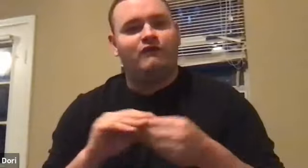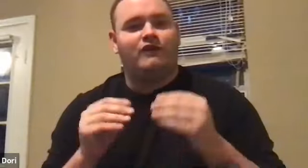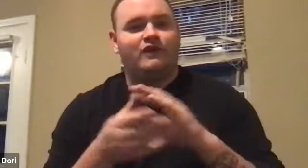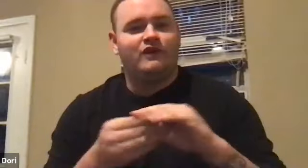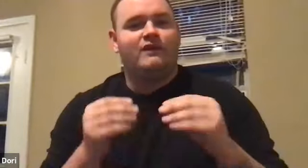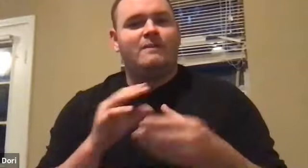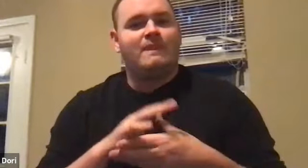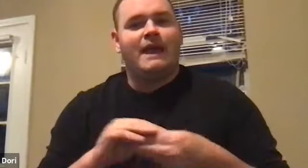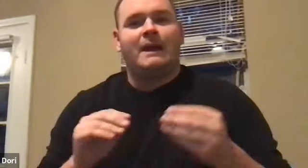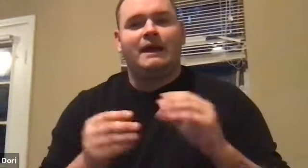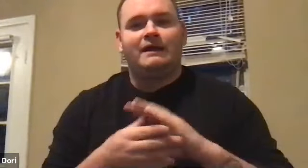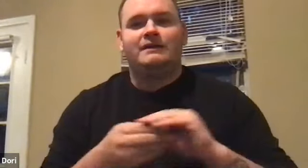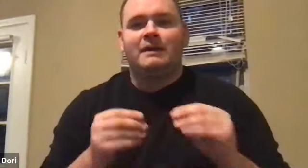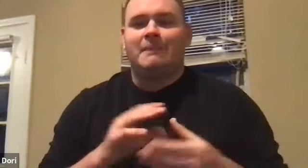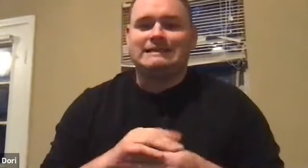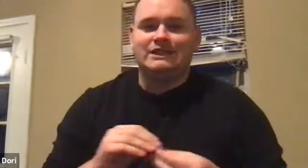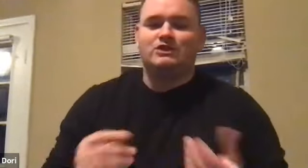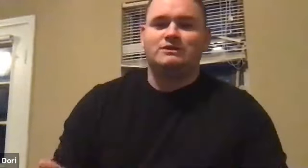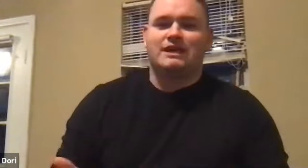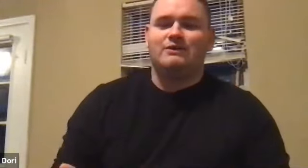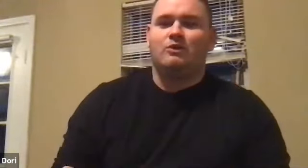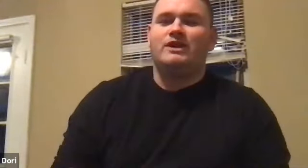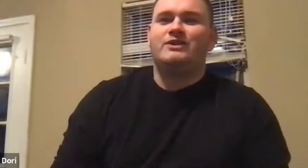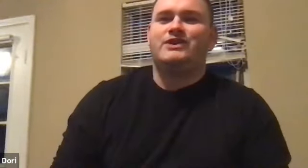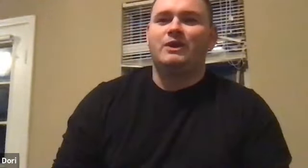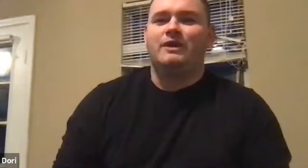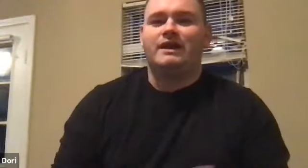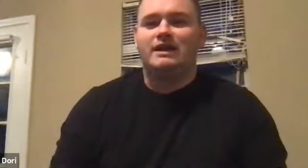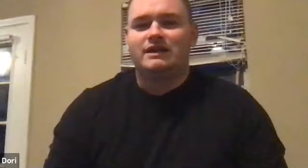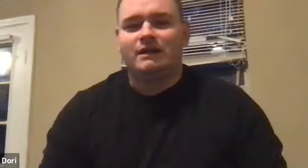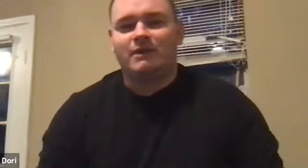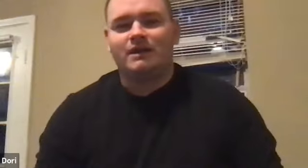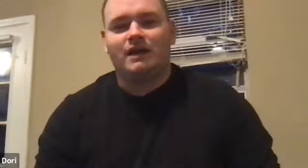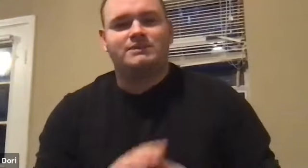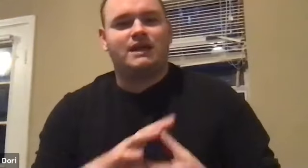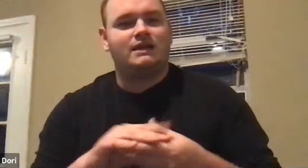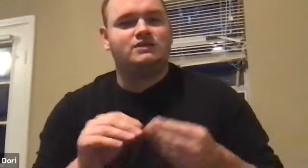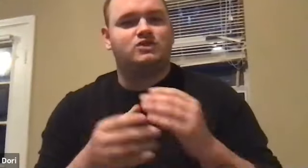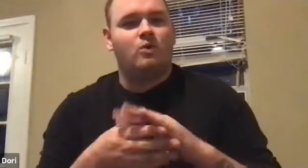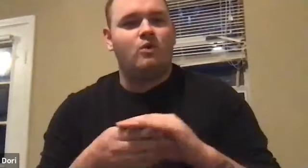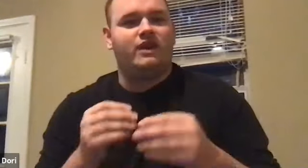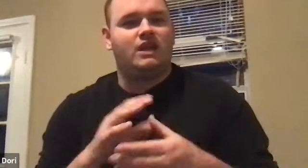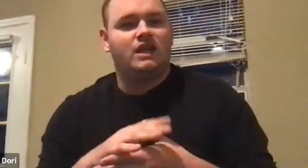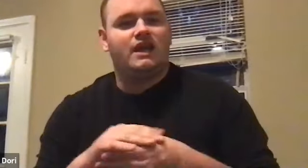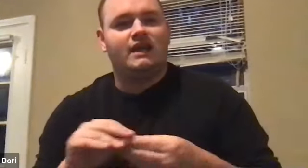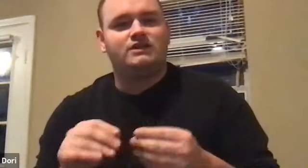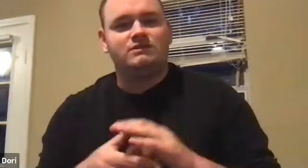over. And my teacher was like, "What are you doing?" I'm like, "I'm signing story." And she was